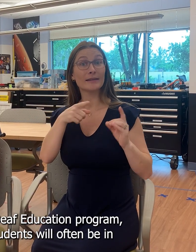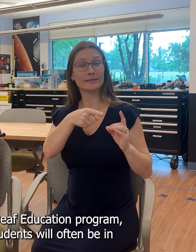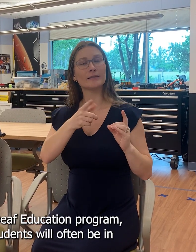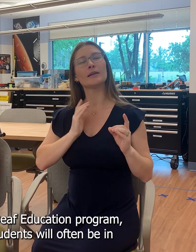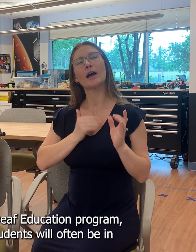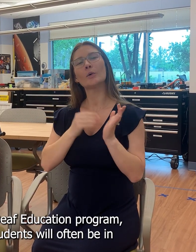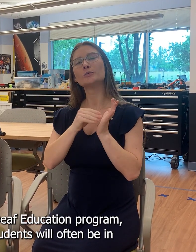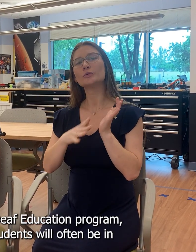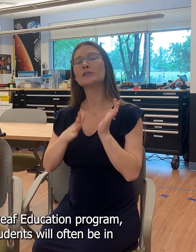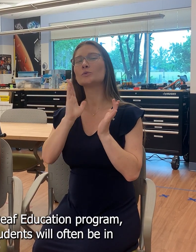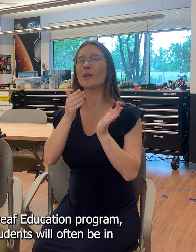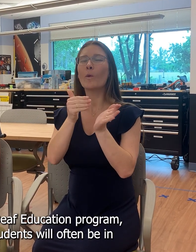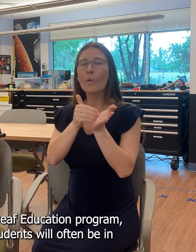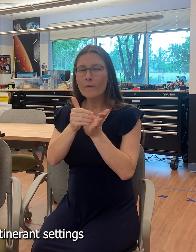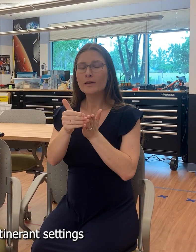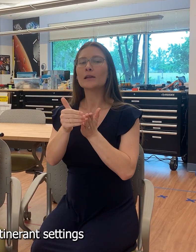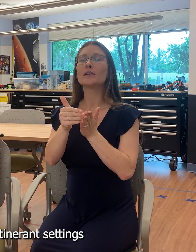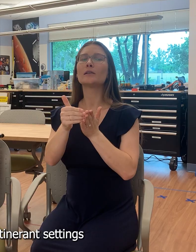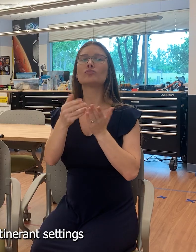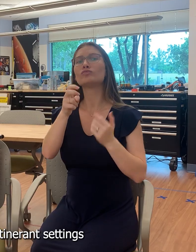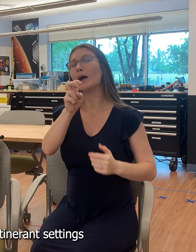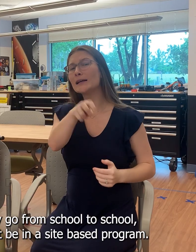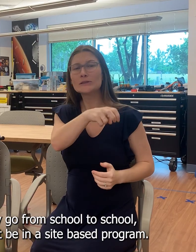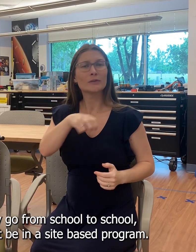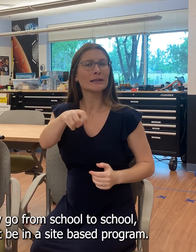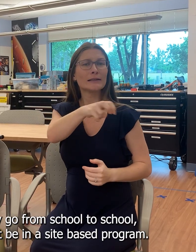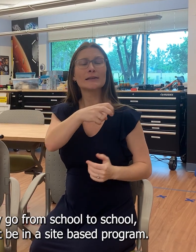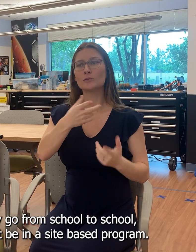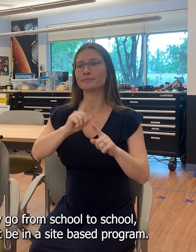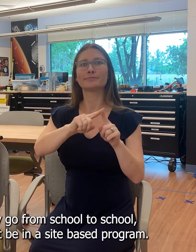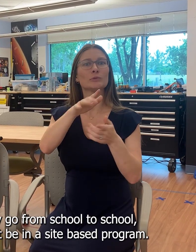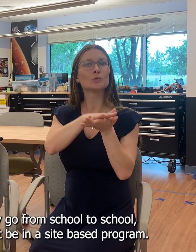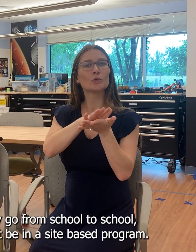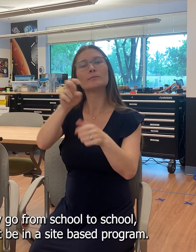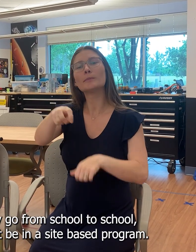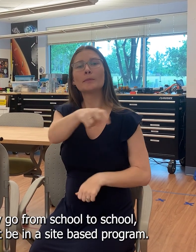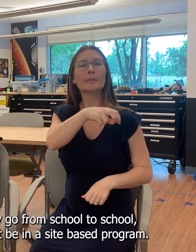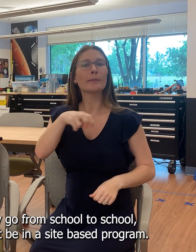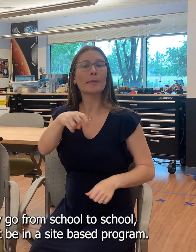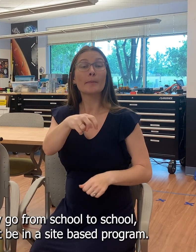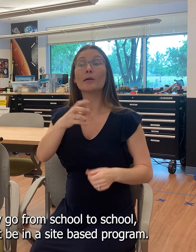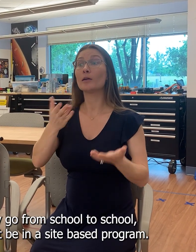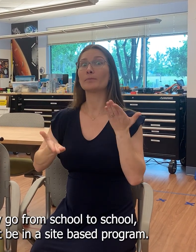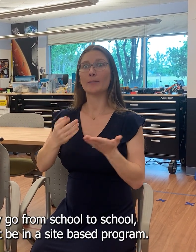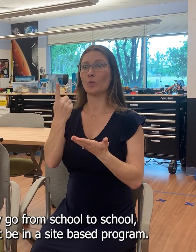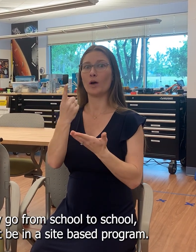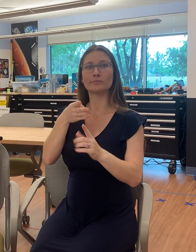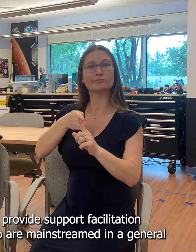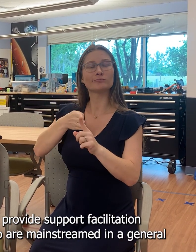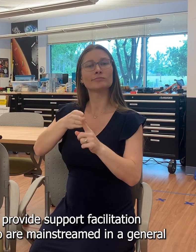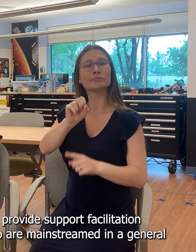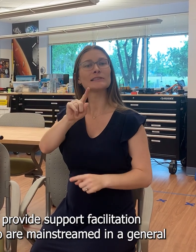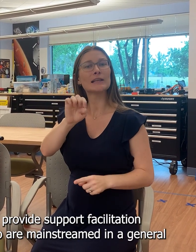our students will often be in itinerant settings where they go from school to school, or they might be in a site-based